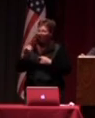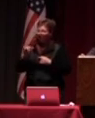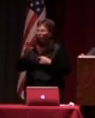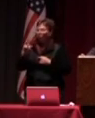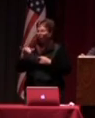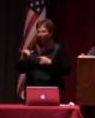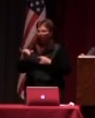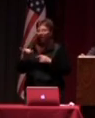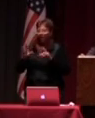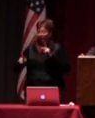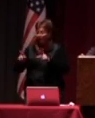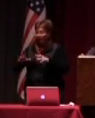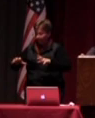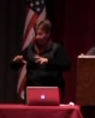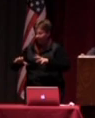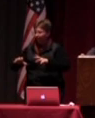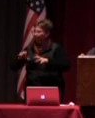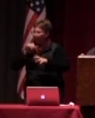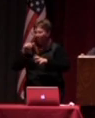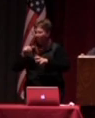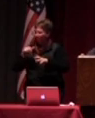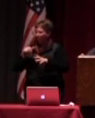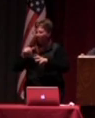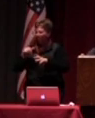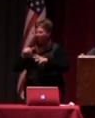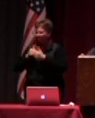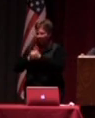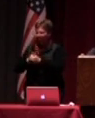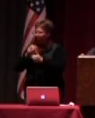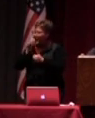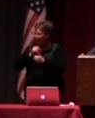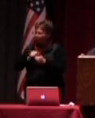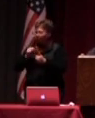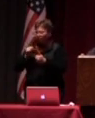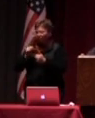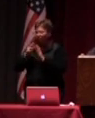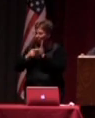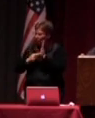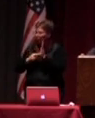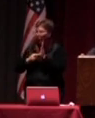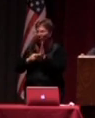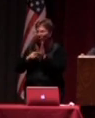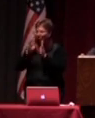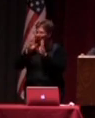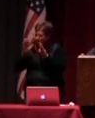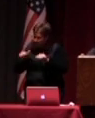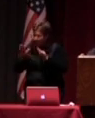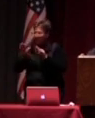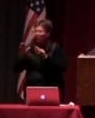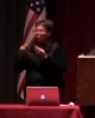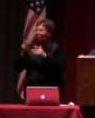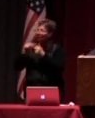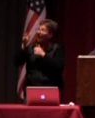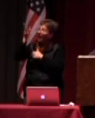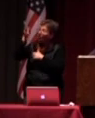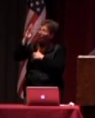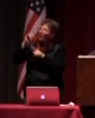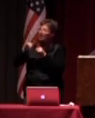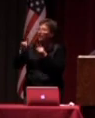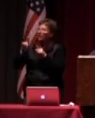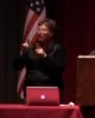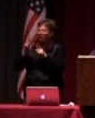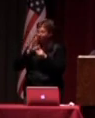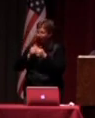would be bound together not by abstract rules, not by traditional habits of obedience, not by divine sanction, but by intense